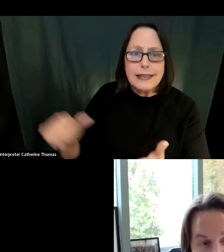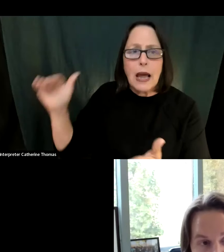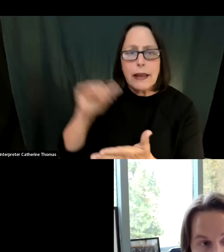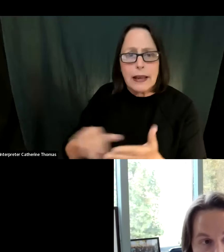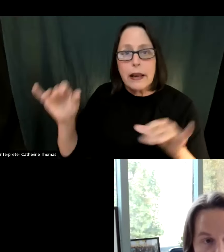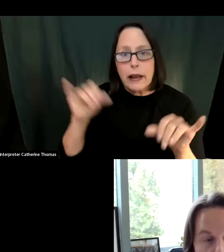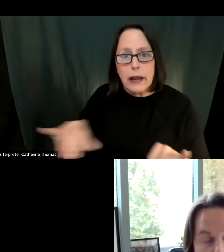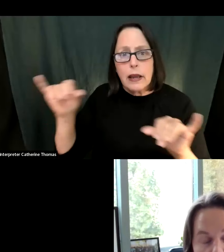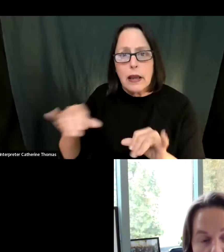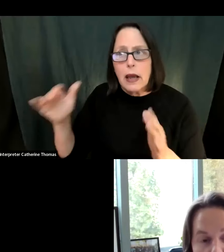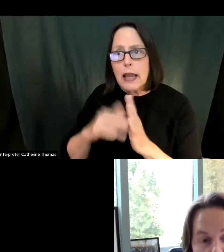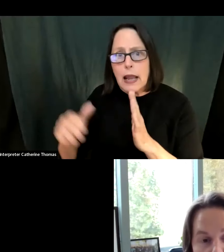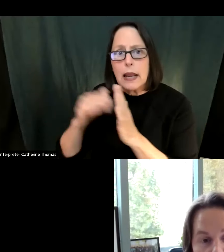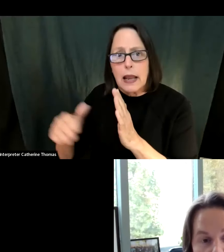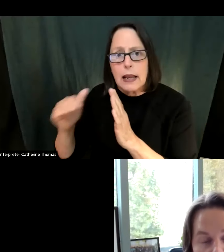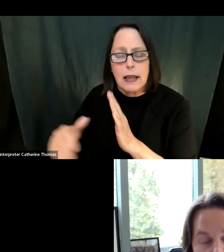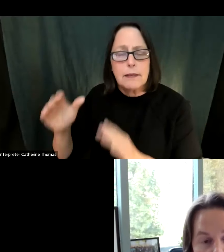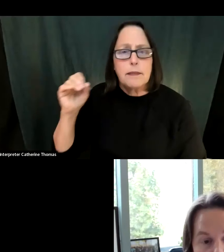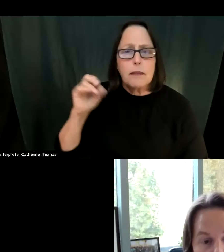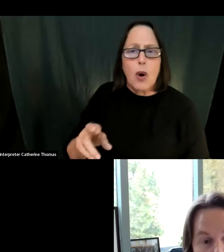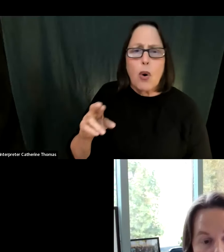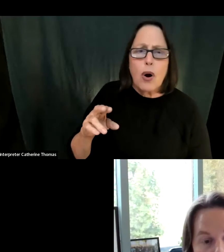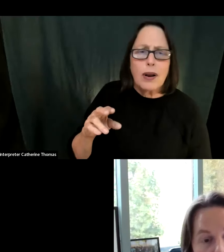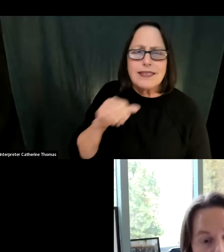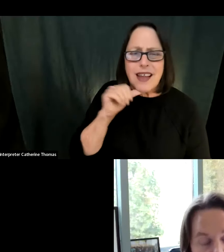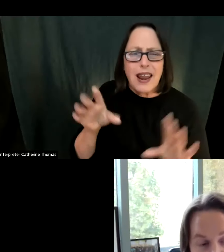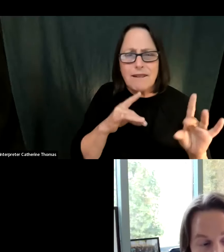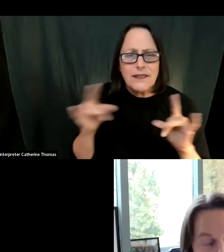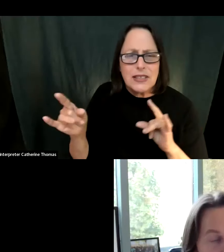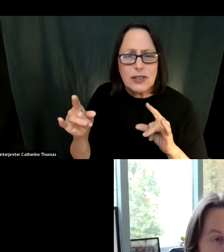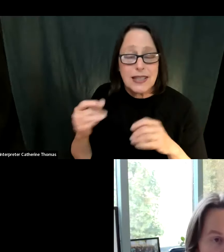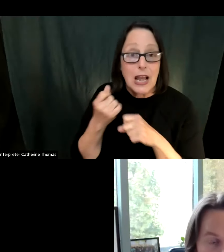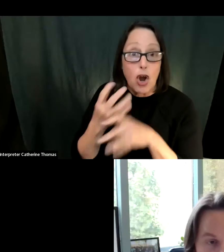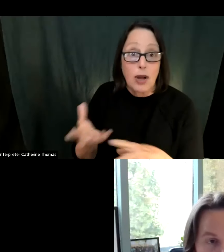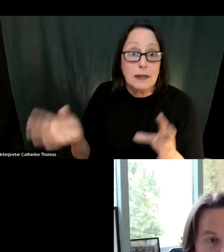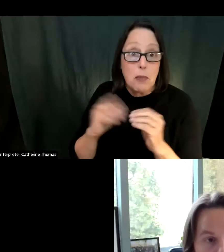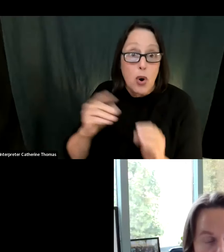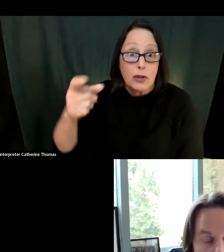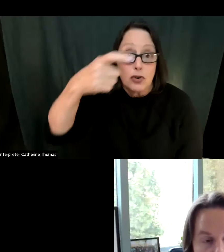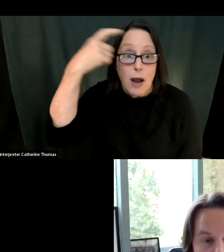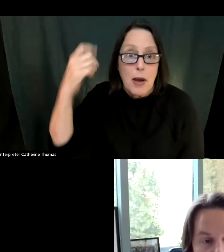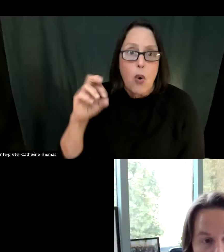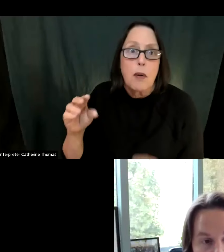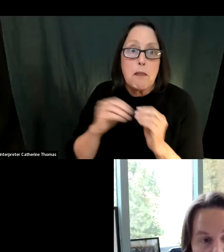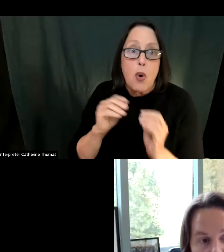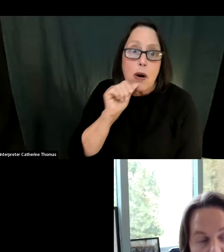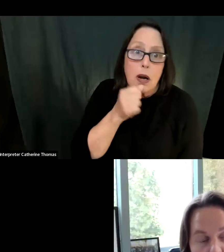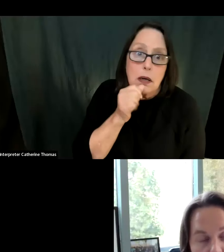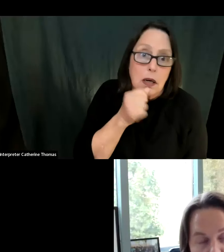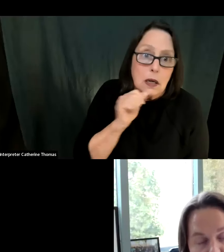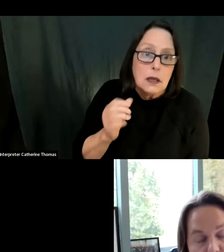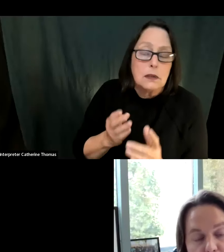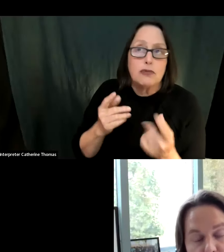or inefficiencies that might create you know, additional trauma or just hardship in navigating the system, but